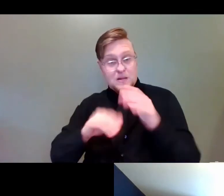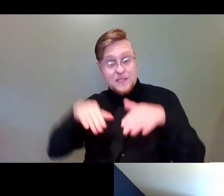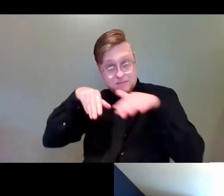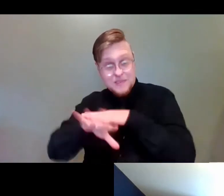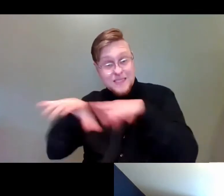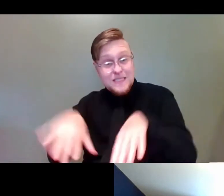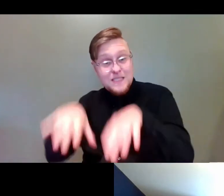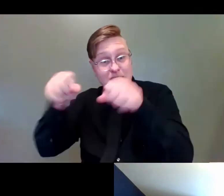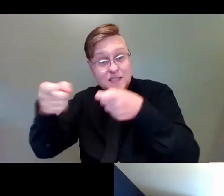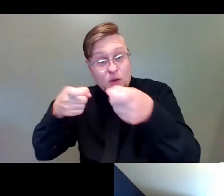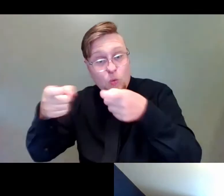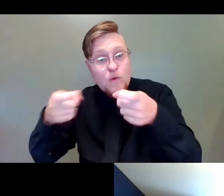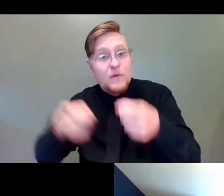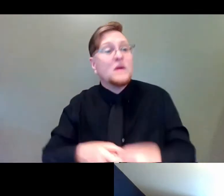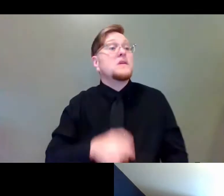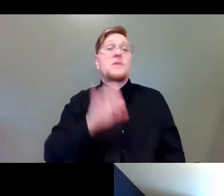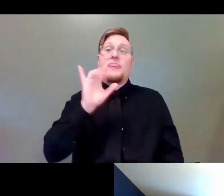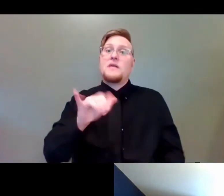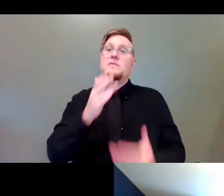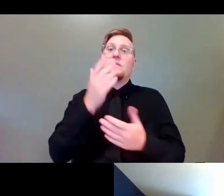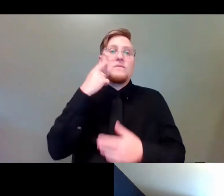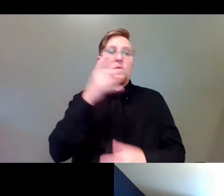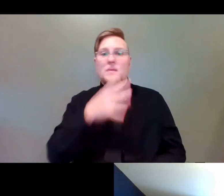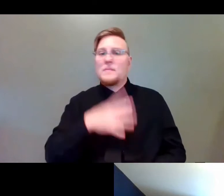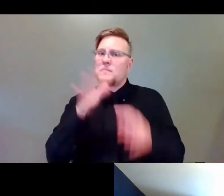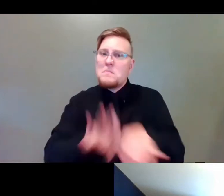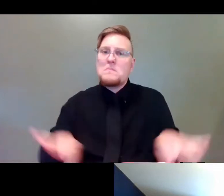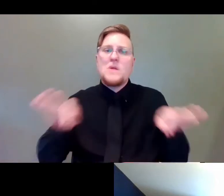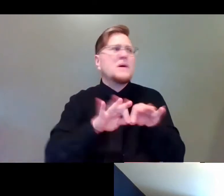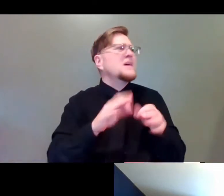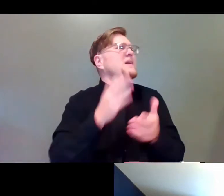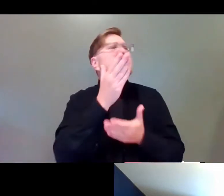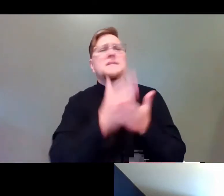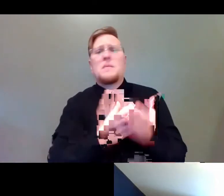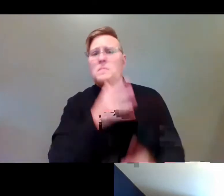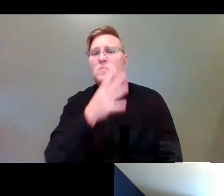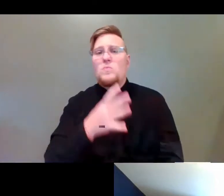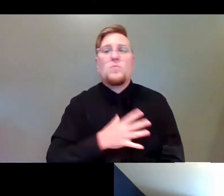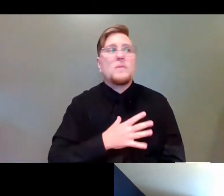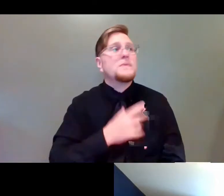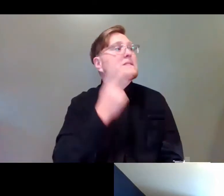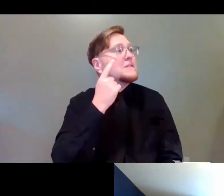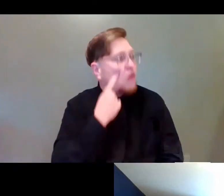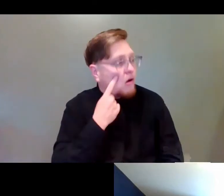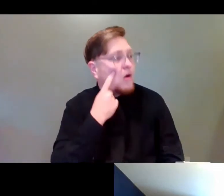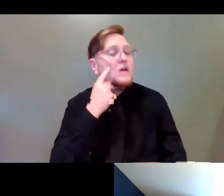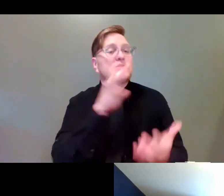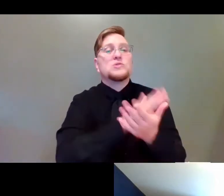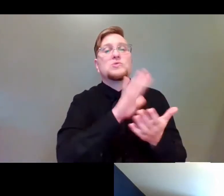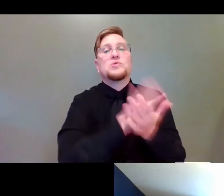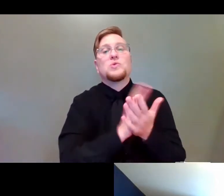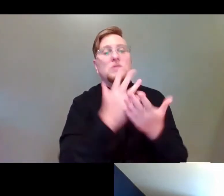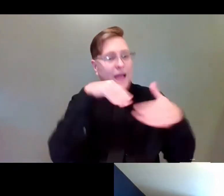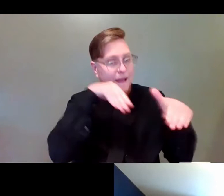some women, that was a big moment. For some women, it was seeing inclusive schools. For some women, taking an accessible bus, living with a